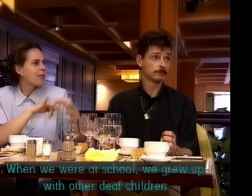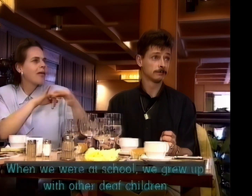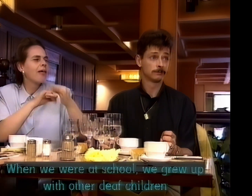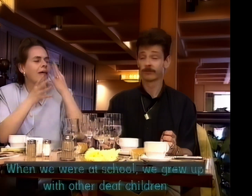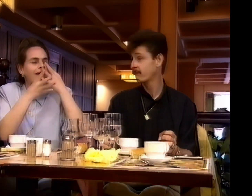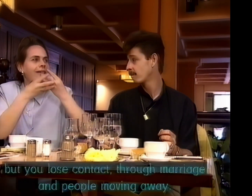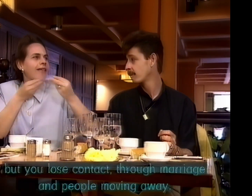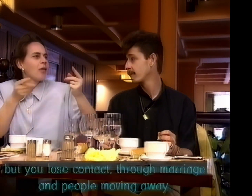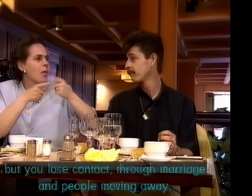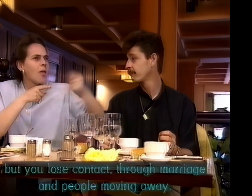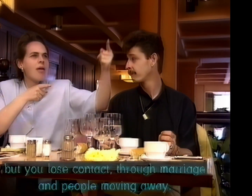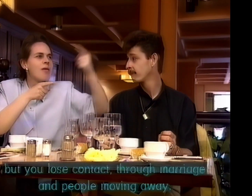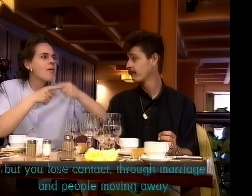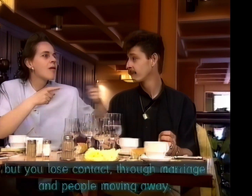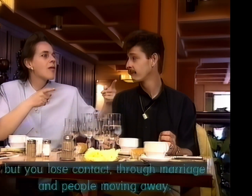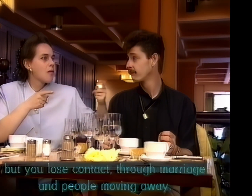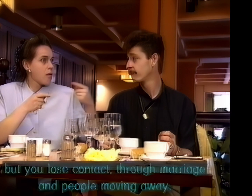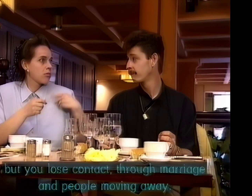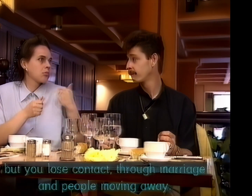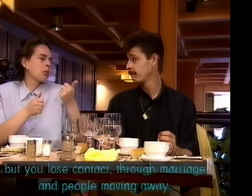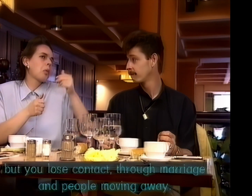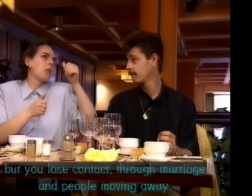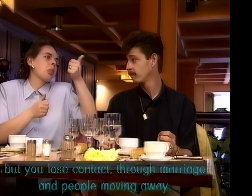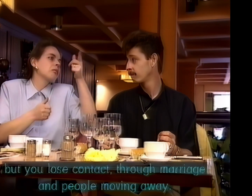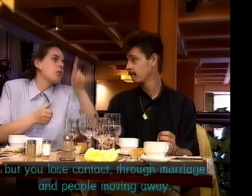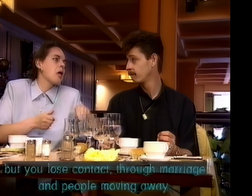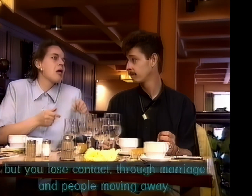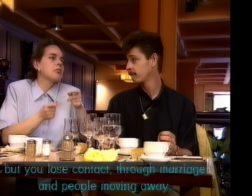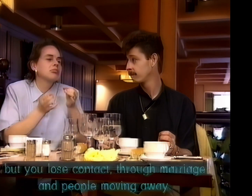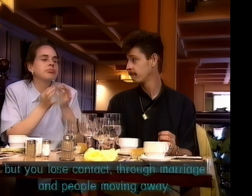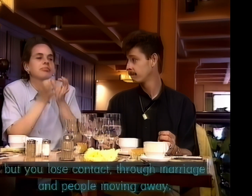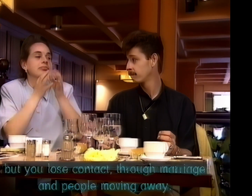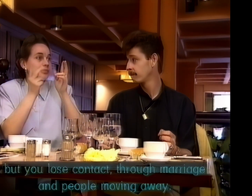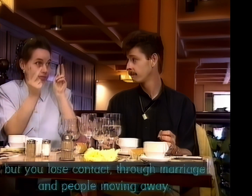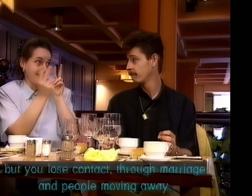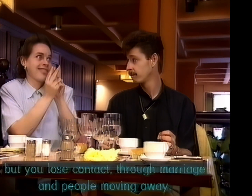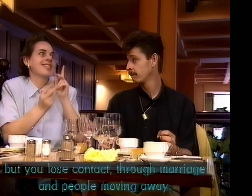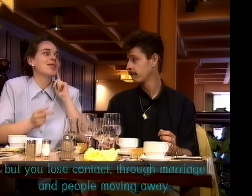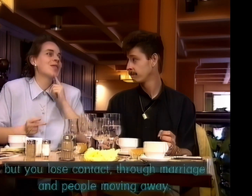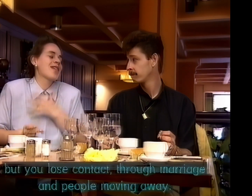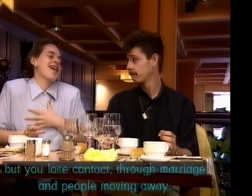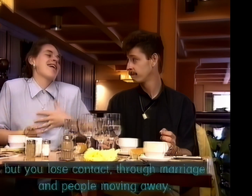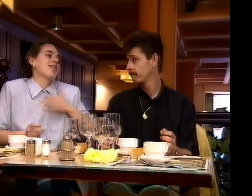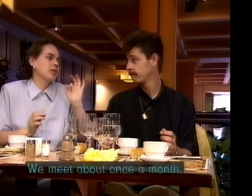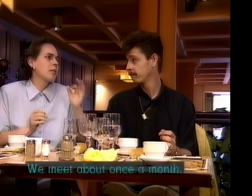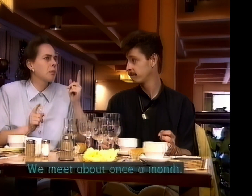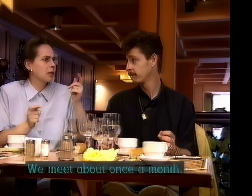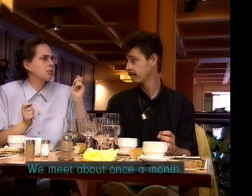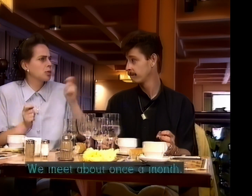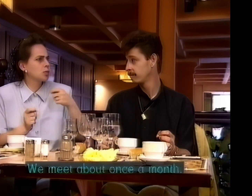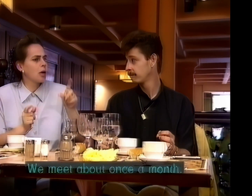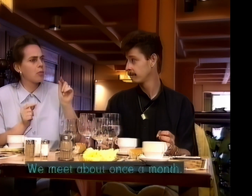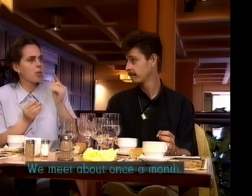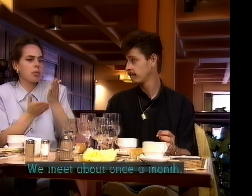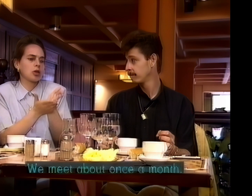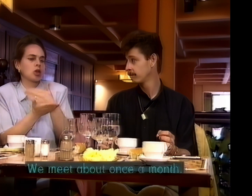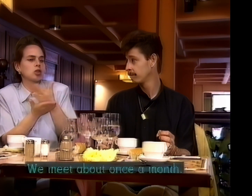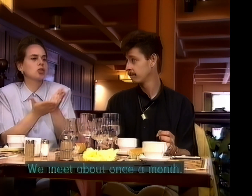lose contact through marriage and people move away from the area. About once a month we meet together, and that's really nice. But I think